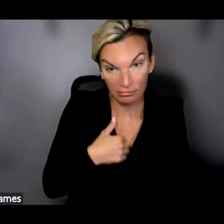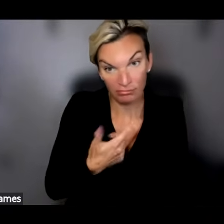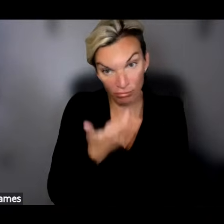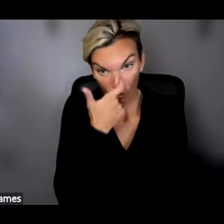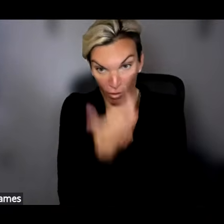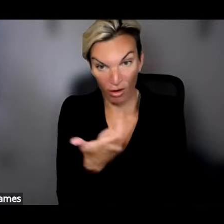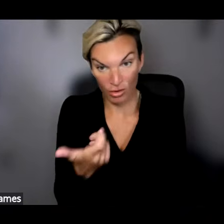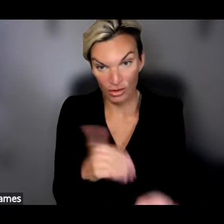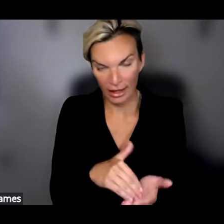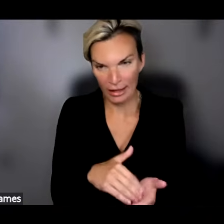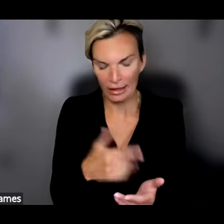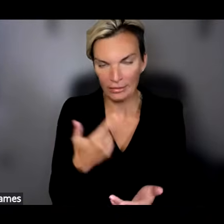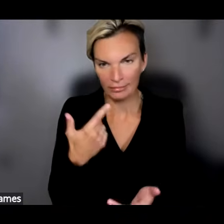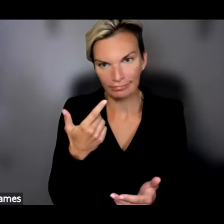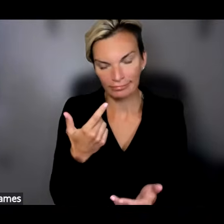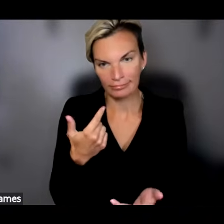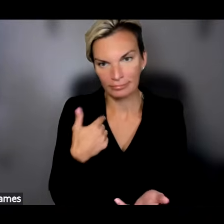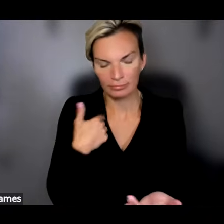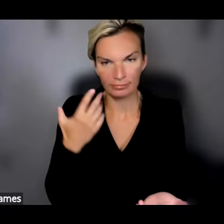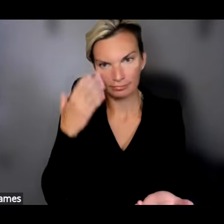tracked my memory, to